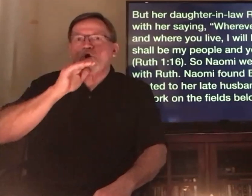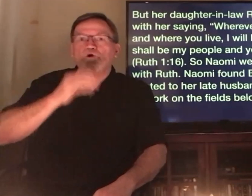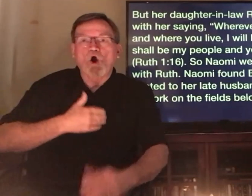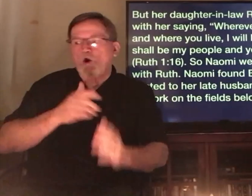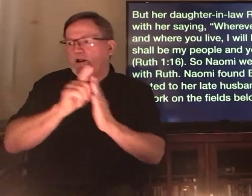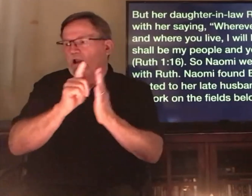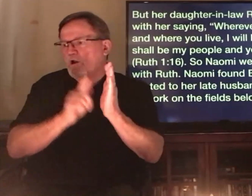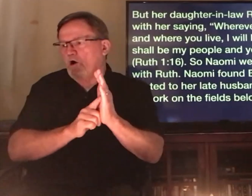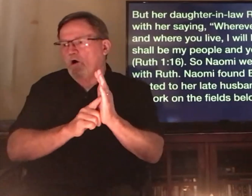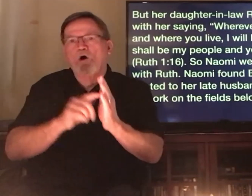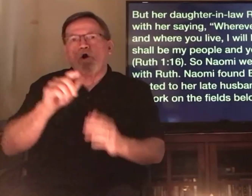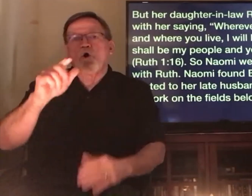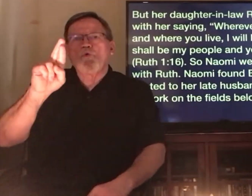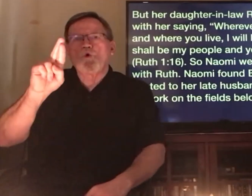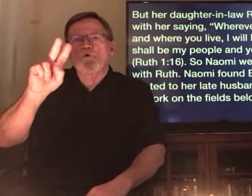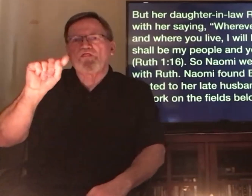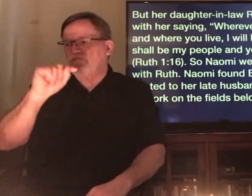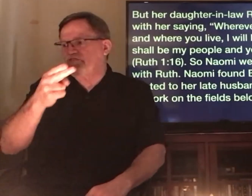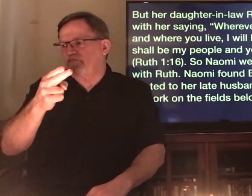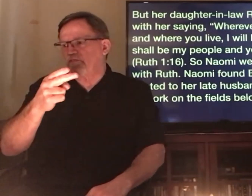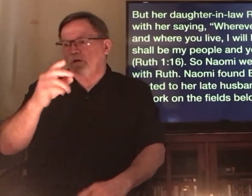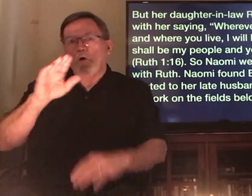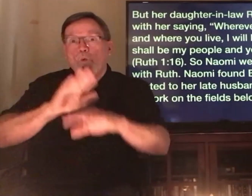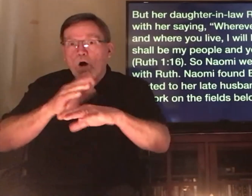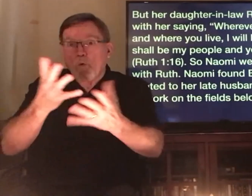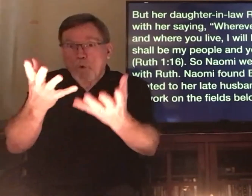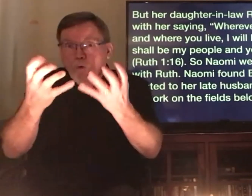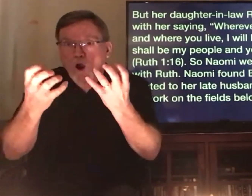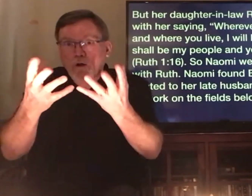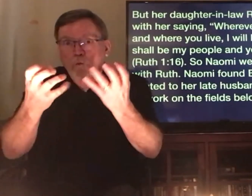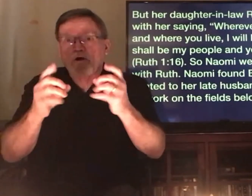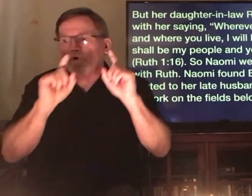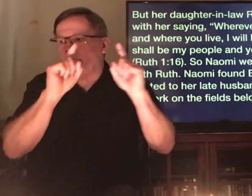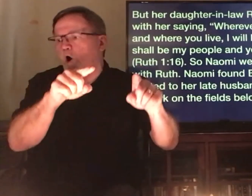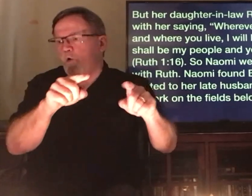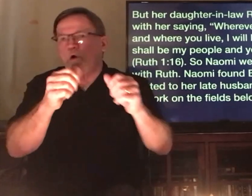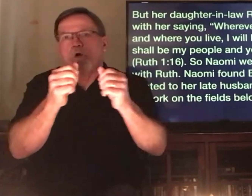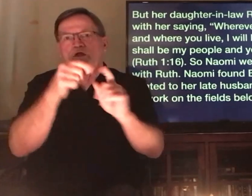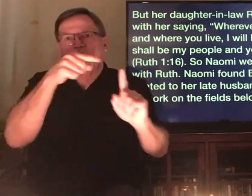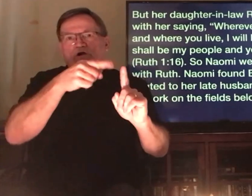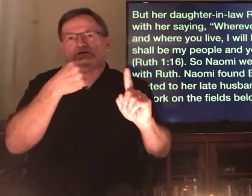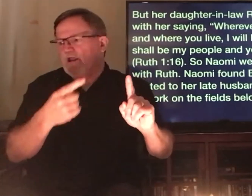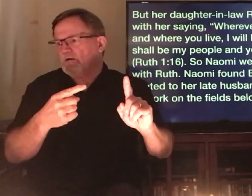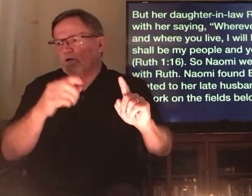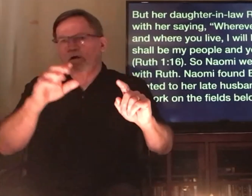a Gentile bride, it's Israelite bride. We join with you.